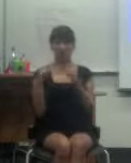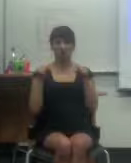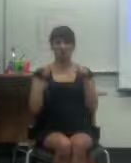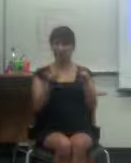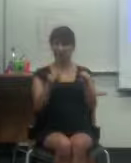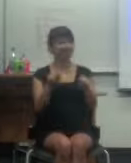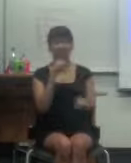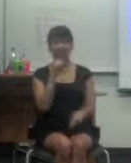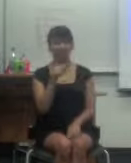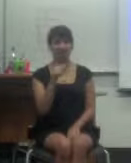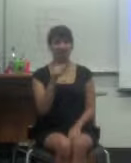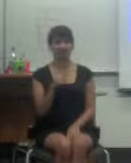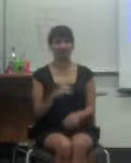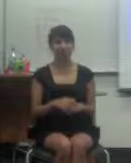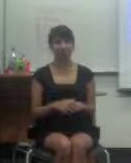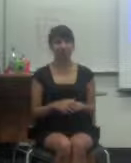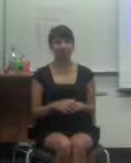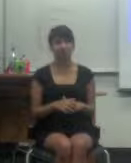like